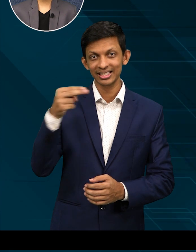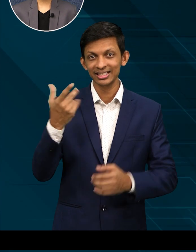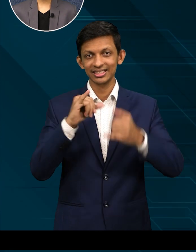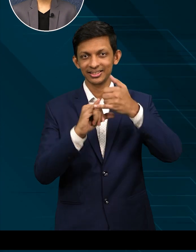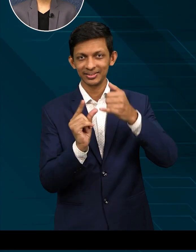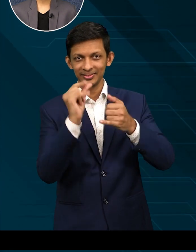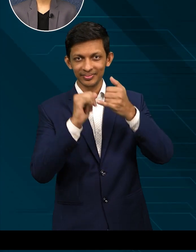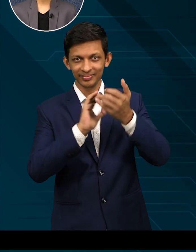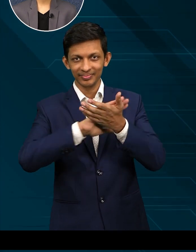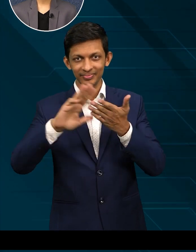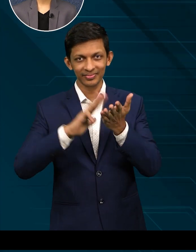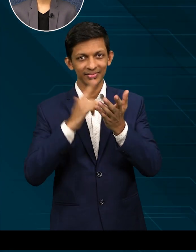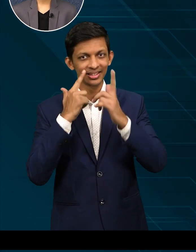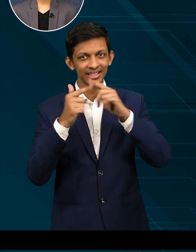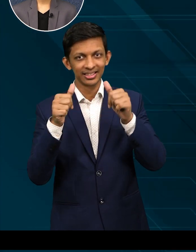Shushmita